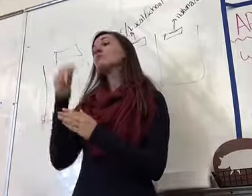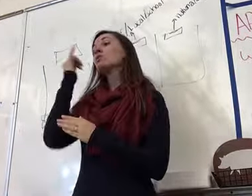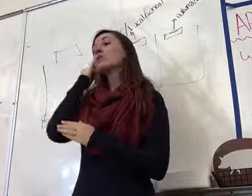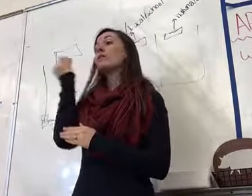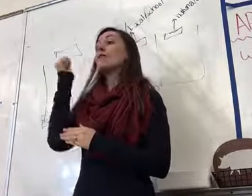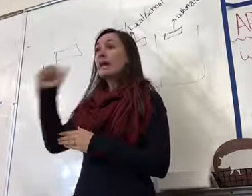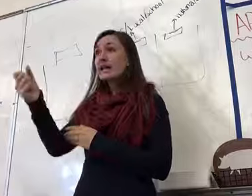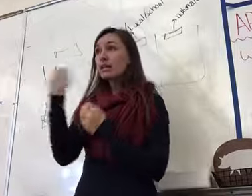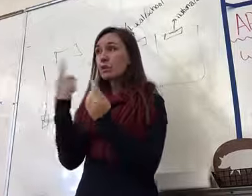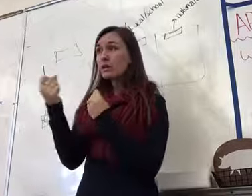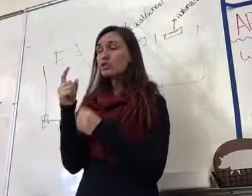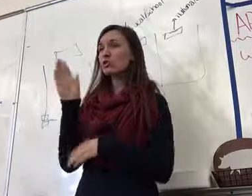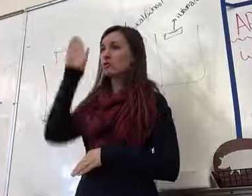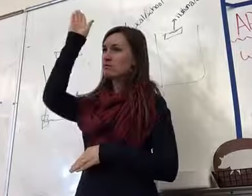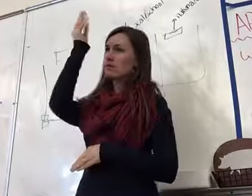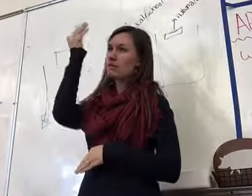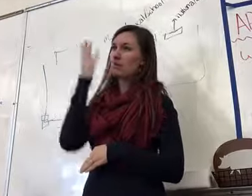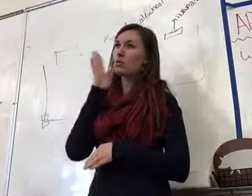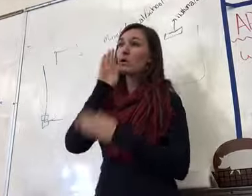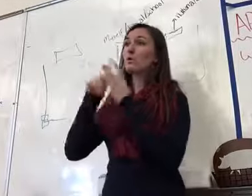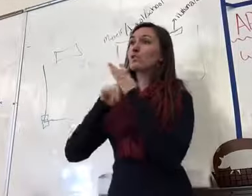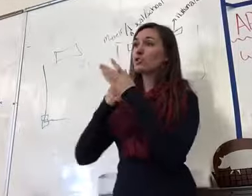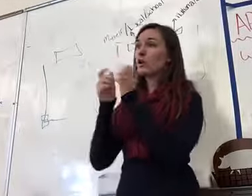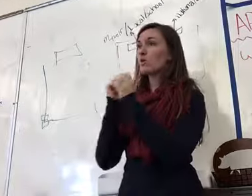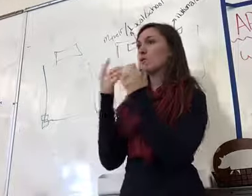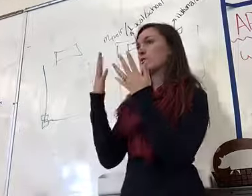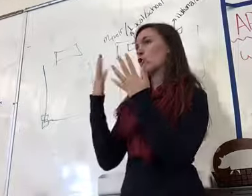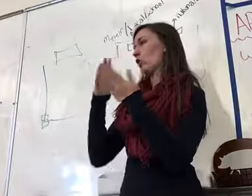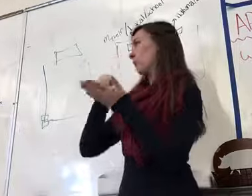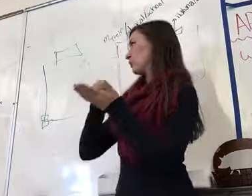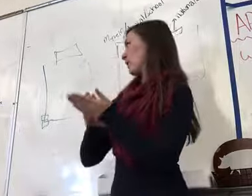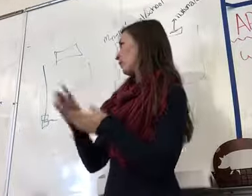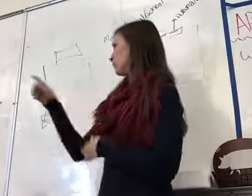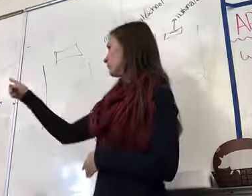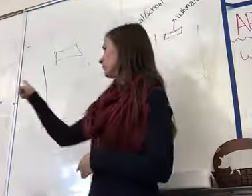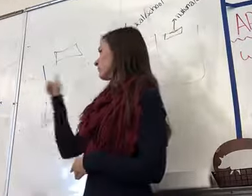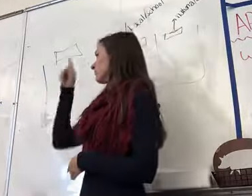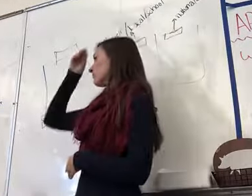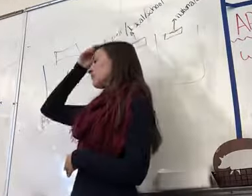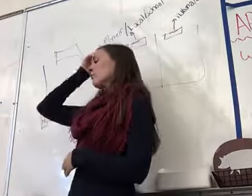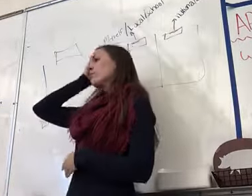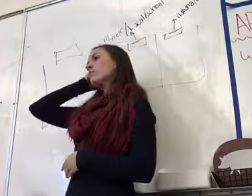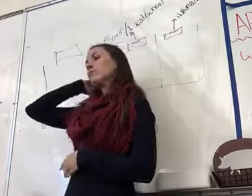know. We're going to start with what is on the board. And we're going to go